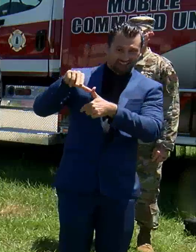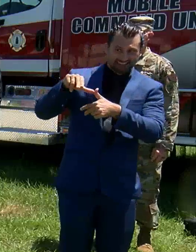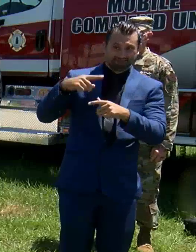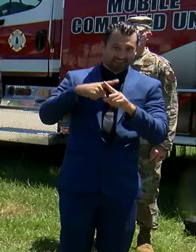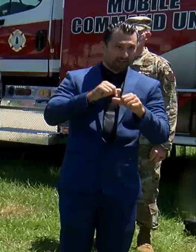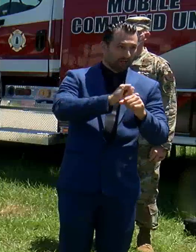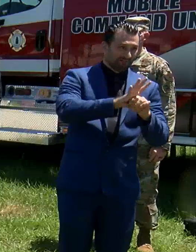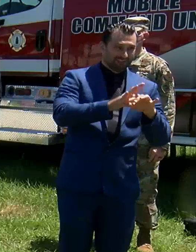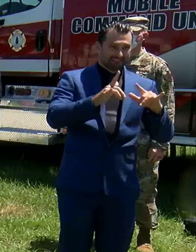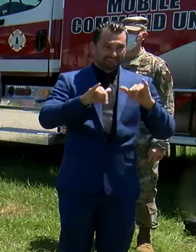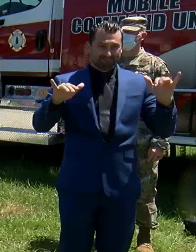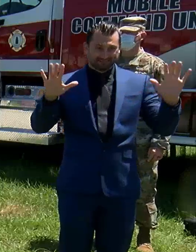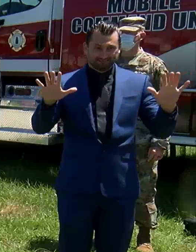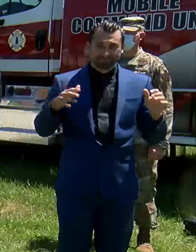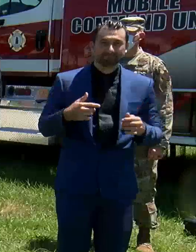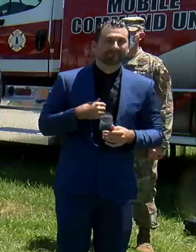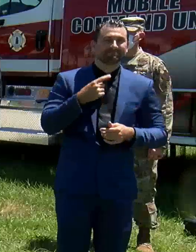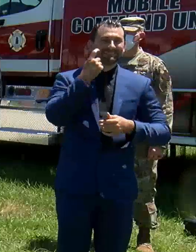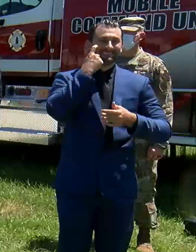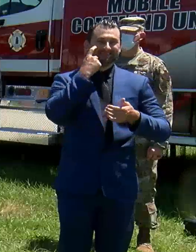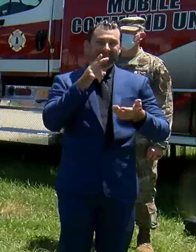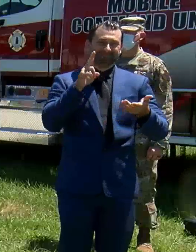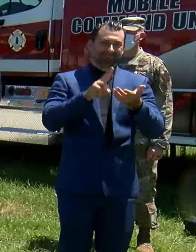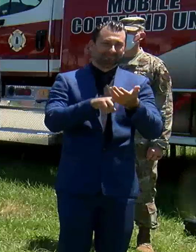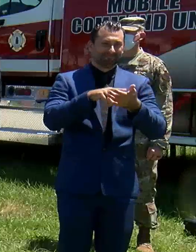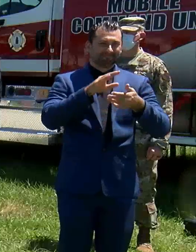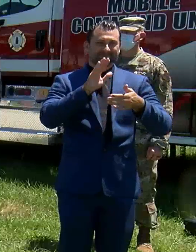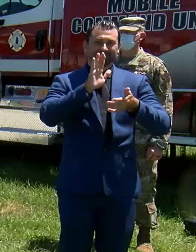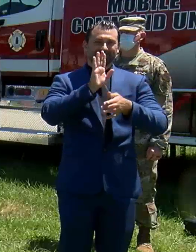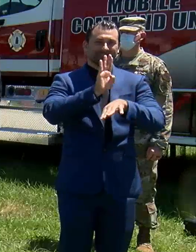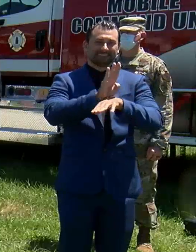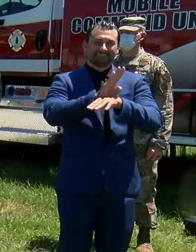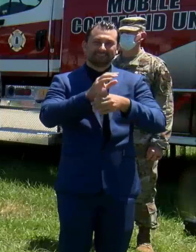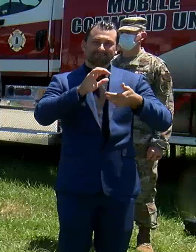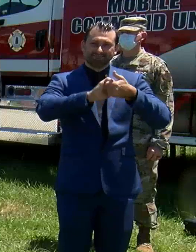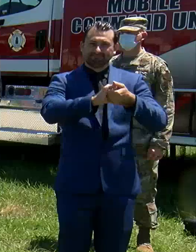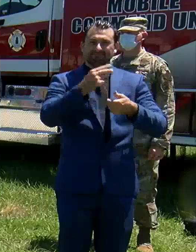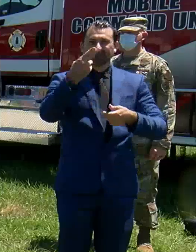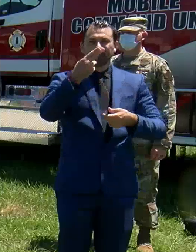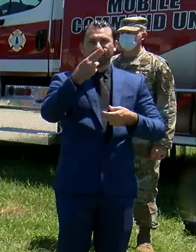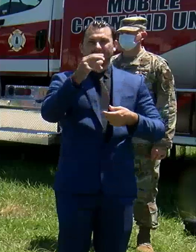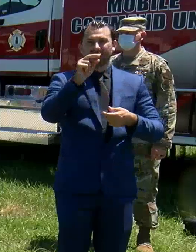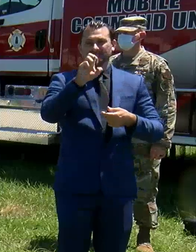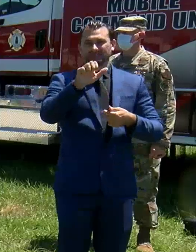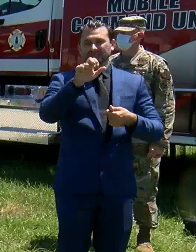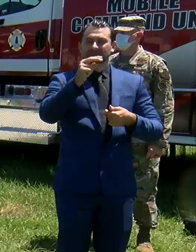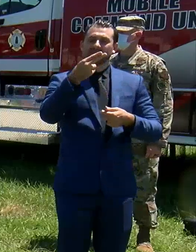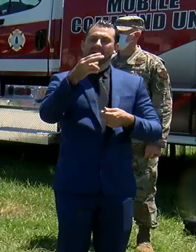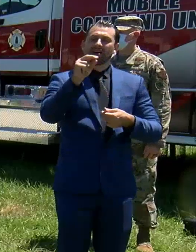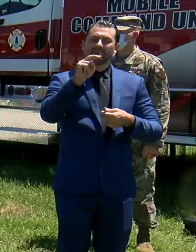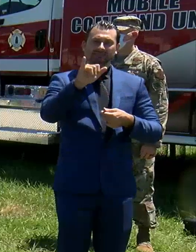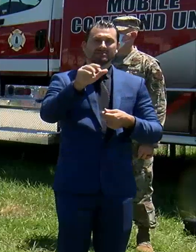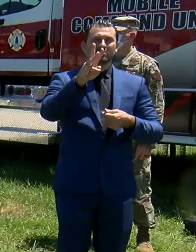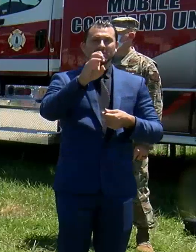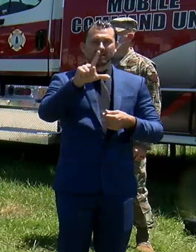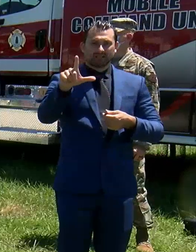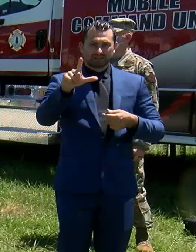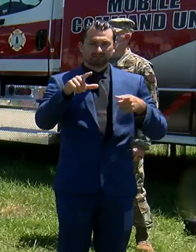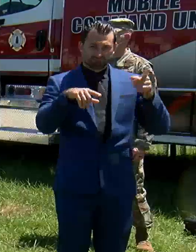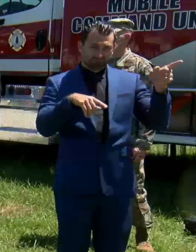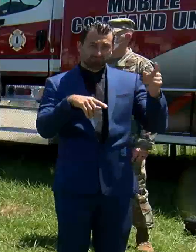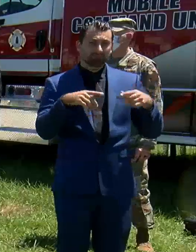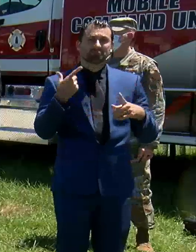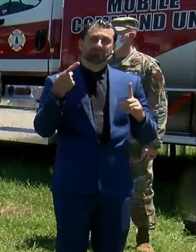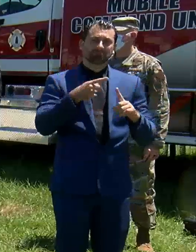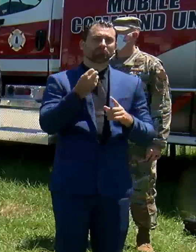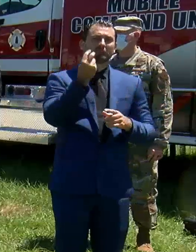deal with Honeywell in which we're going to get N95 masks right from the manufacturer. We're going to get 12 million of those over the next year. That's a